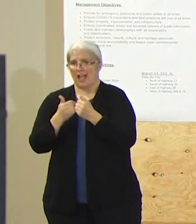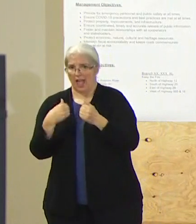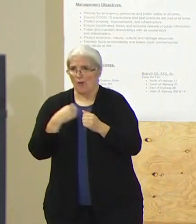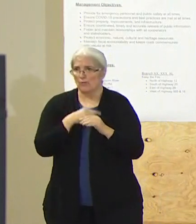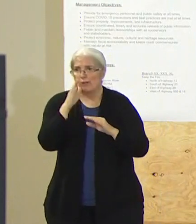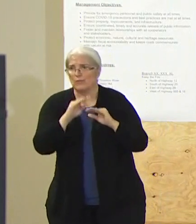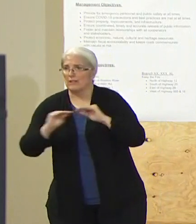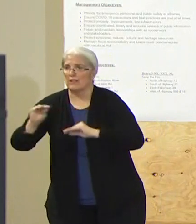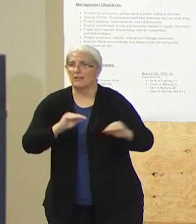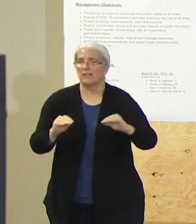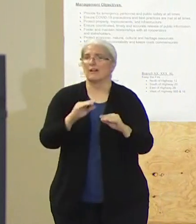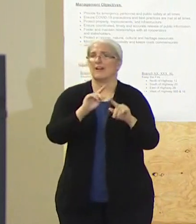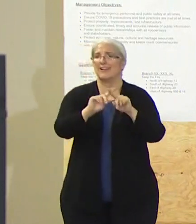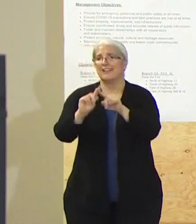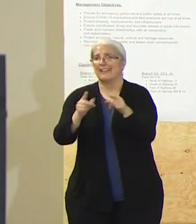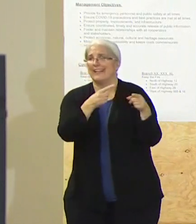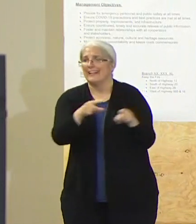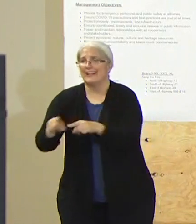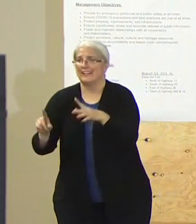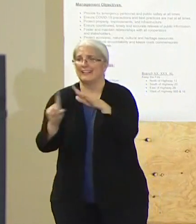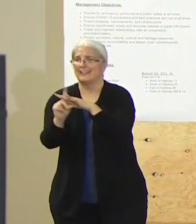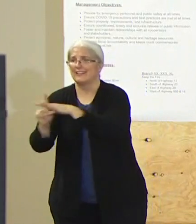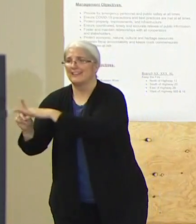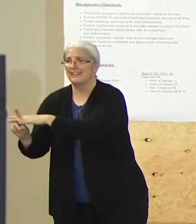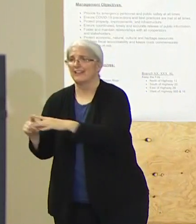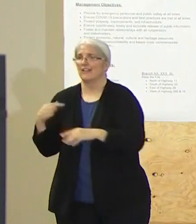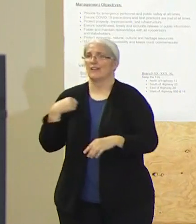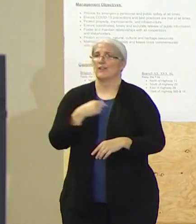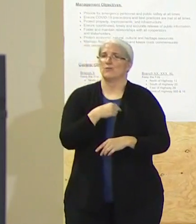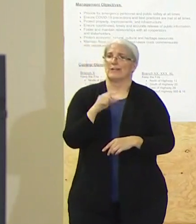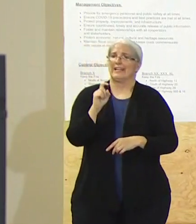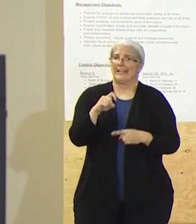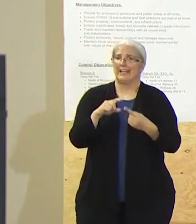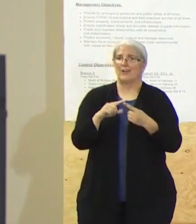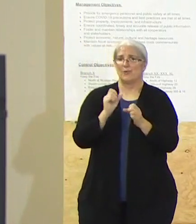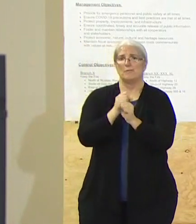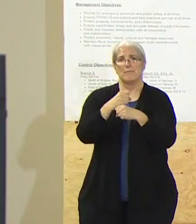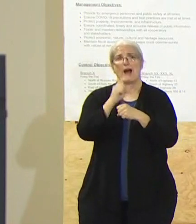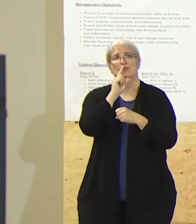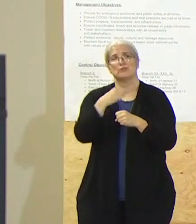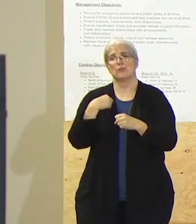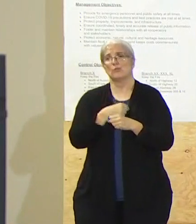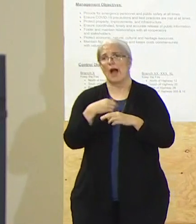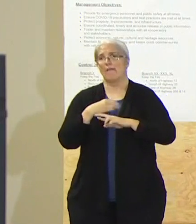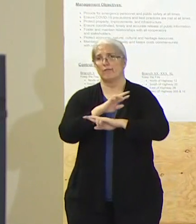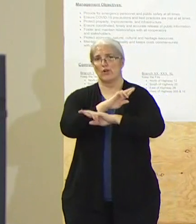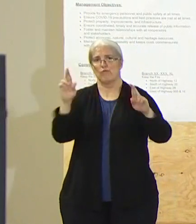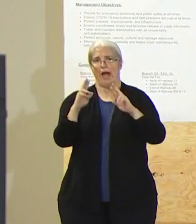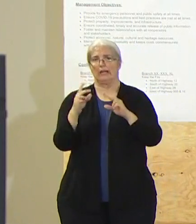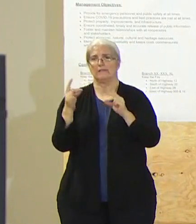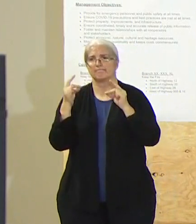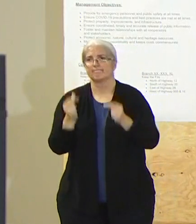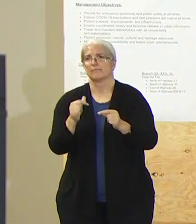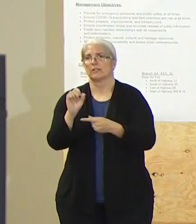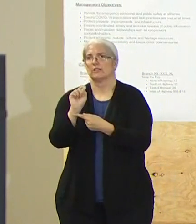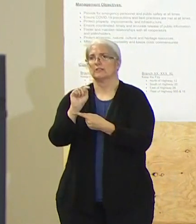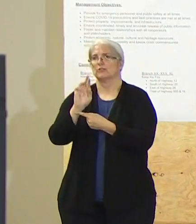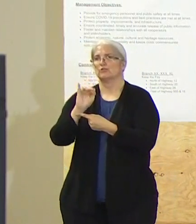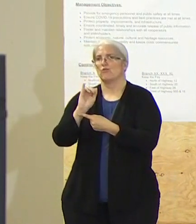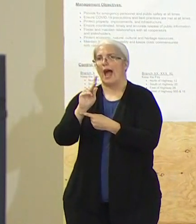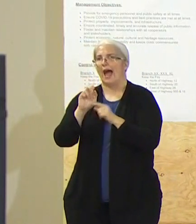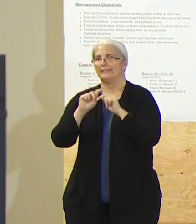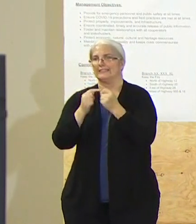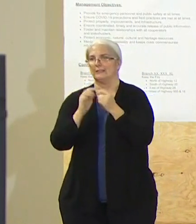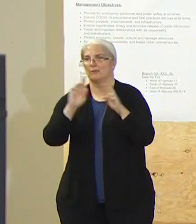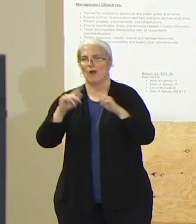can provide some strike teams and be aggressive in terms of suppression. But we're putting everything we have onto this. And I want to